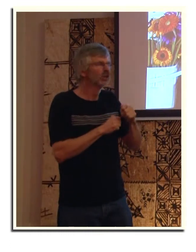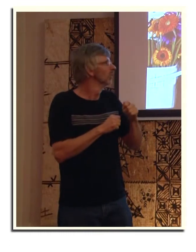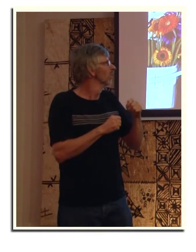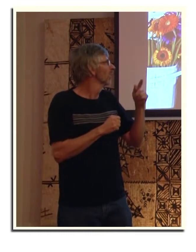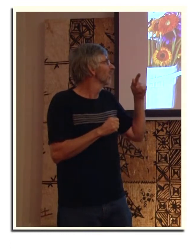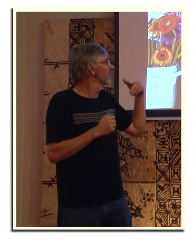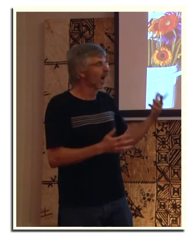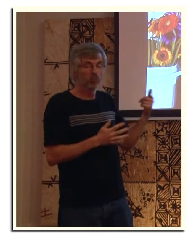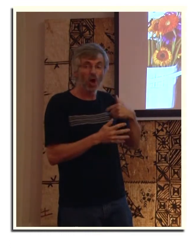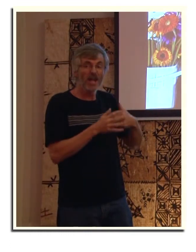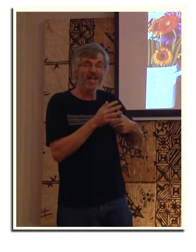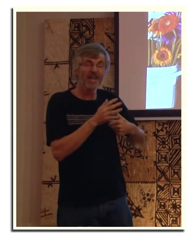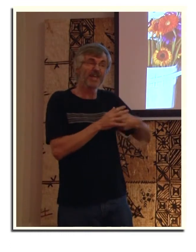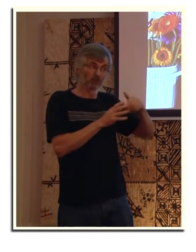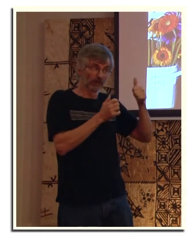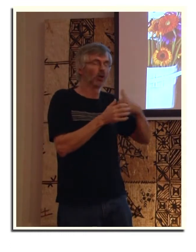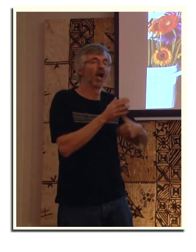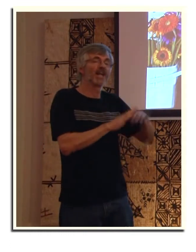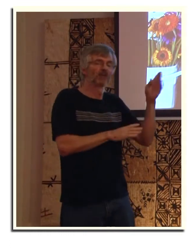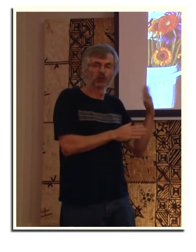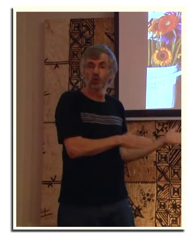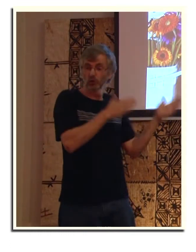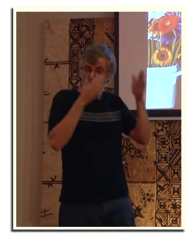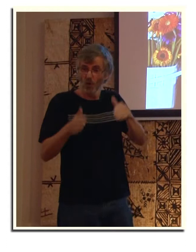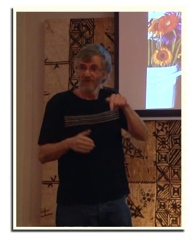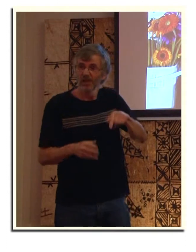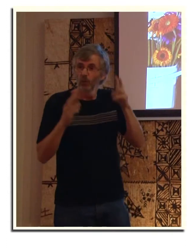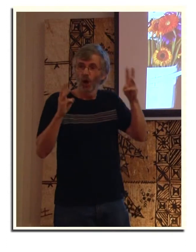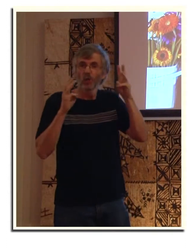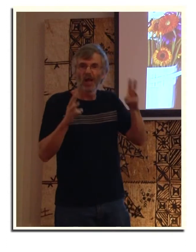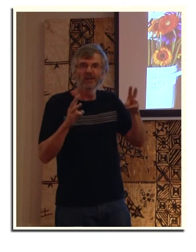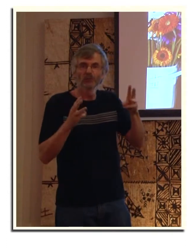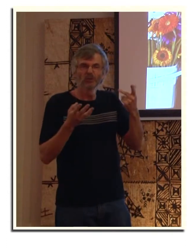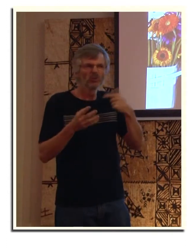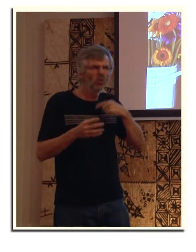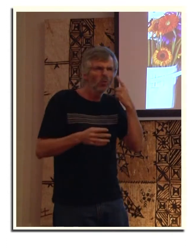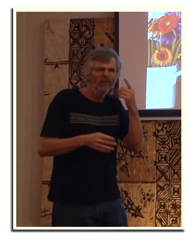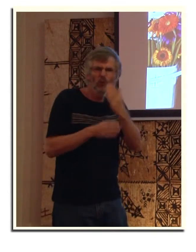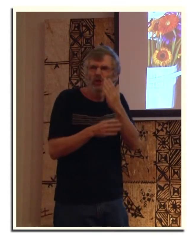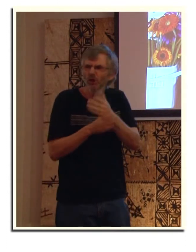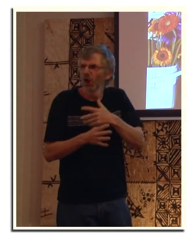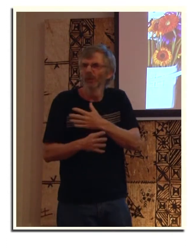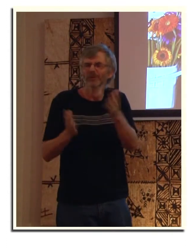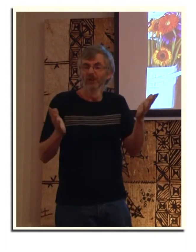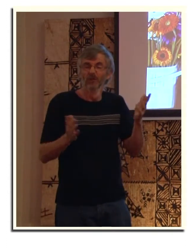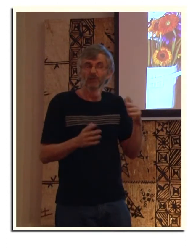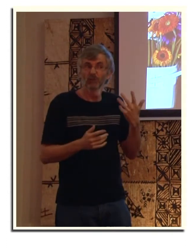and moved here, I've been looking for a job, and I've been here for 7 months so far.